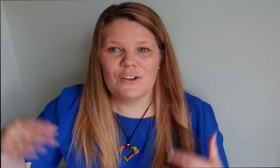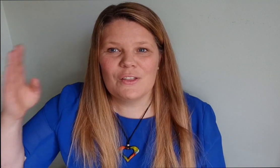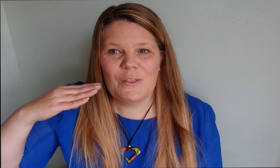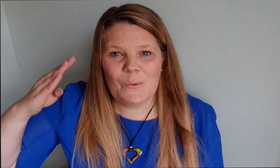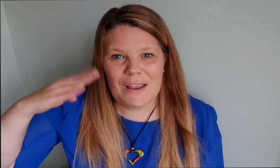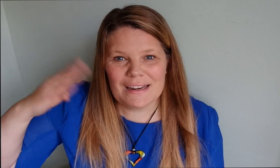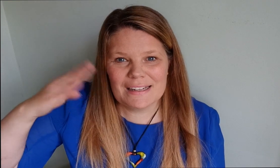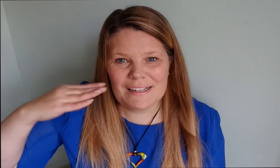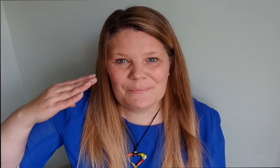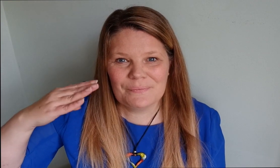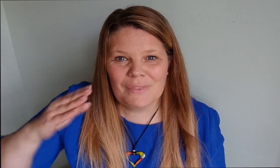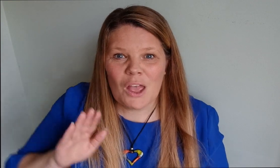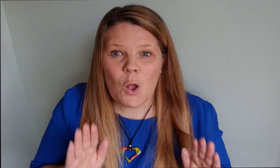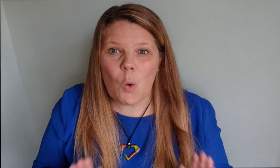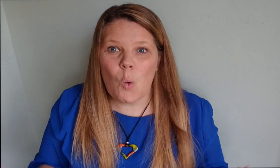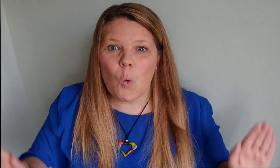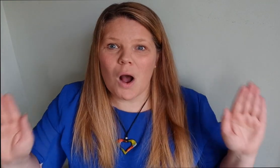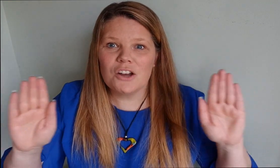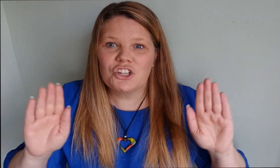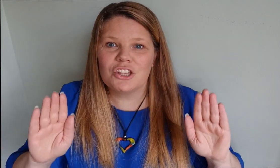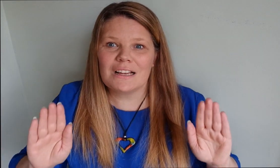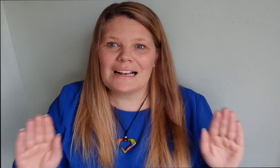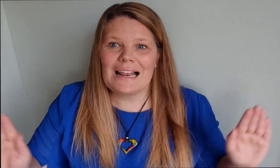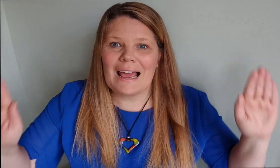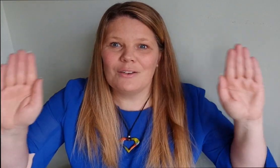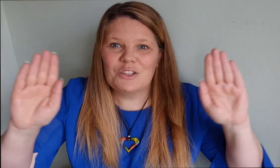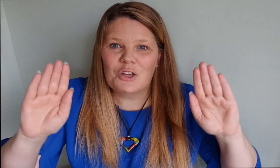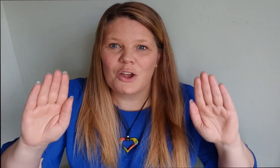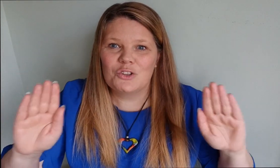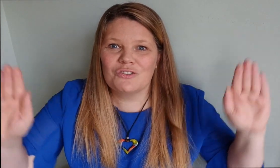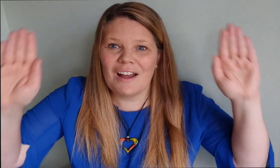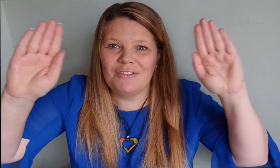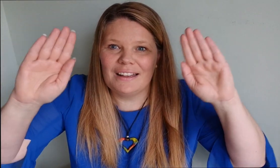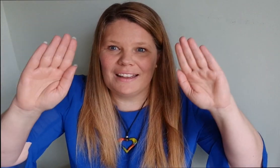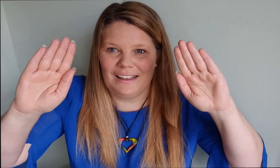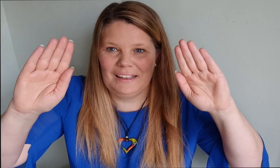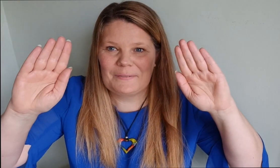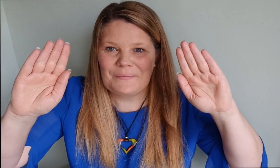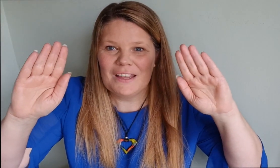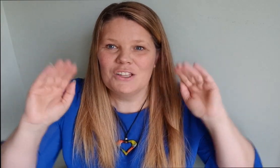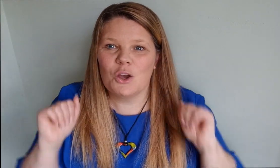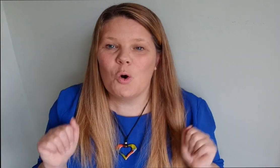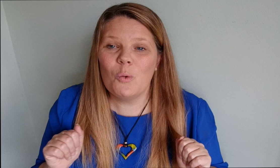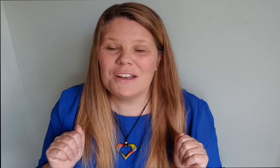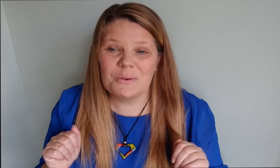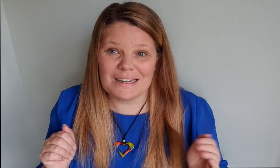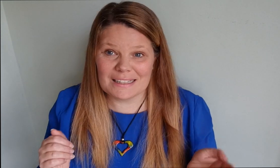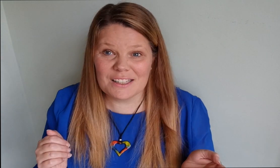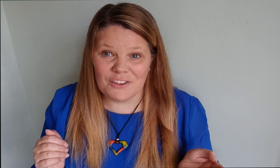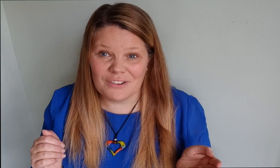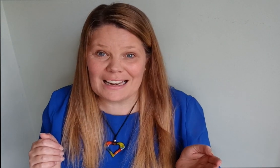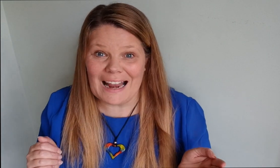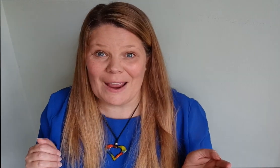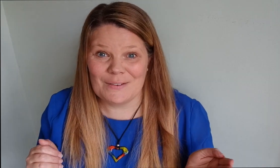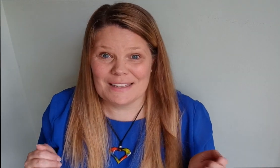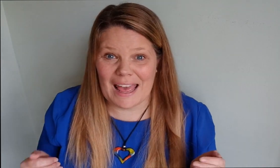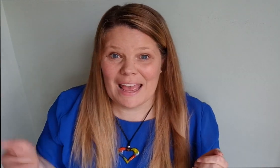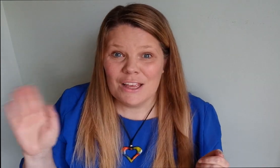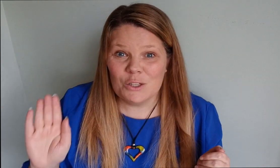the wind. Watch the clouds go travelling. So all we're doing is the sign for clouds there. So we're just